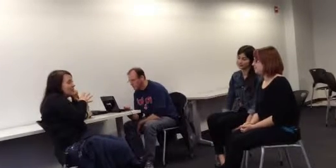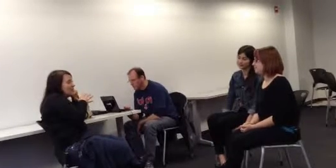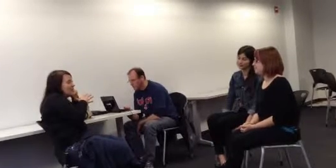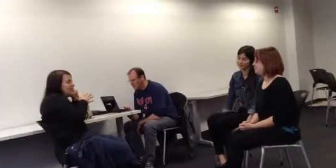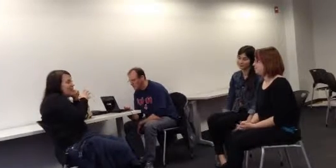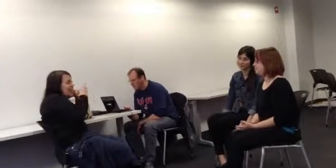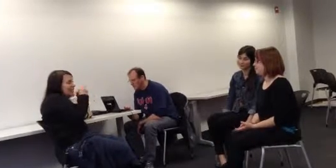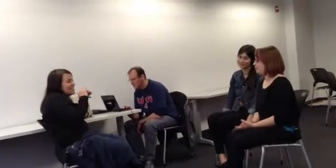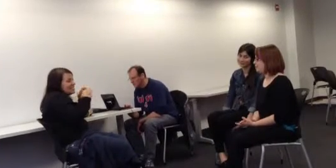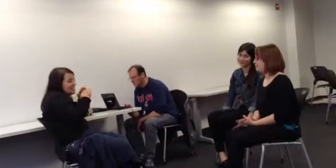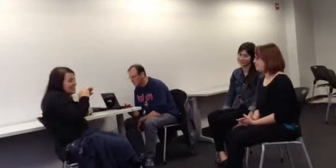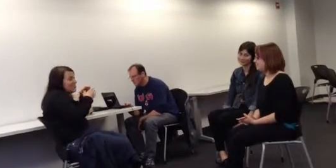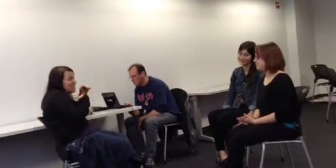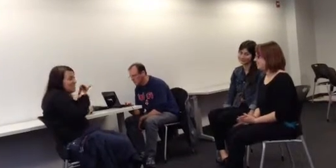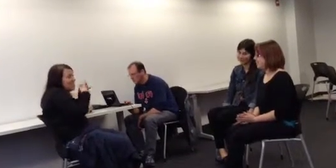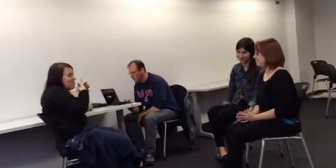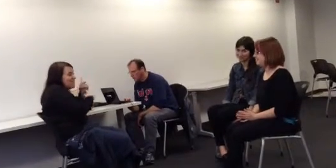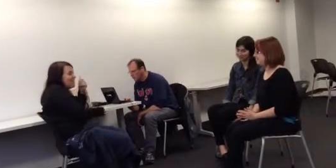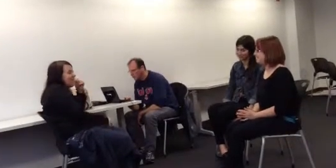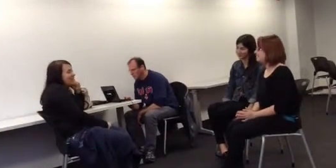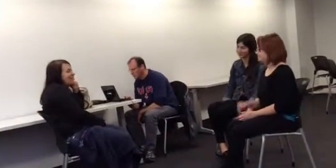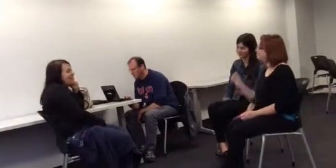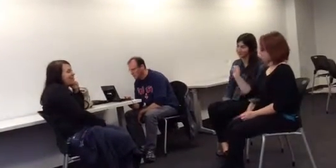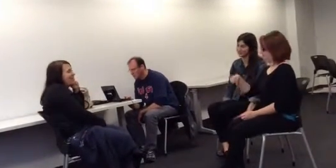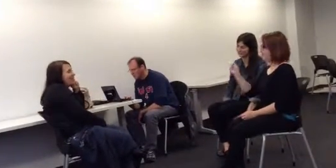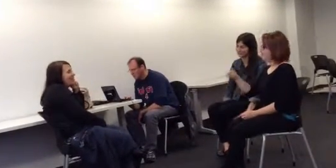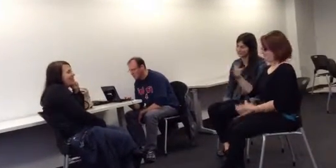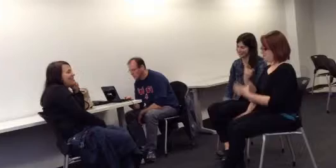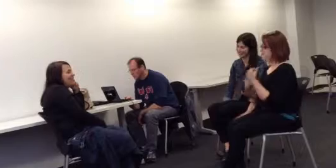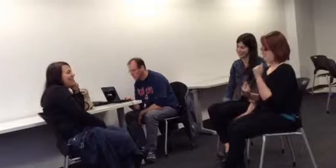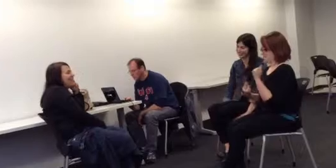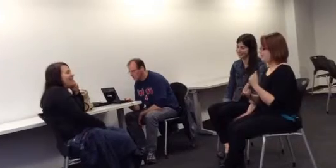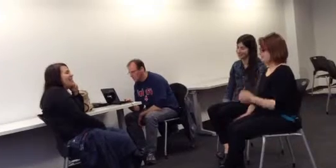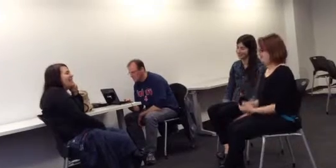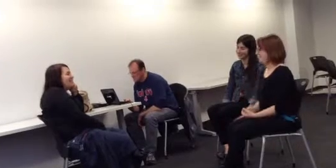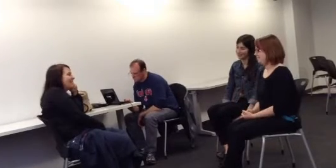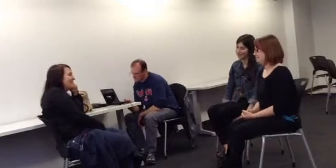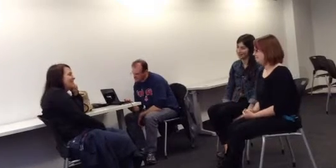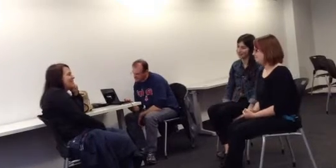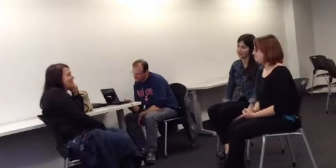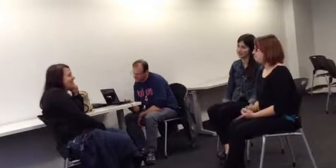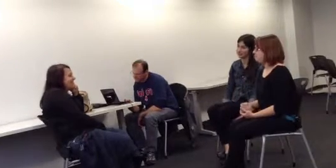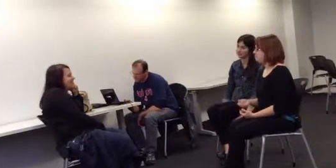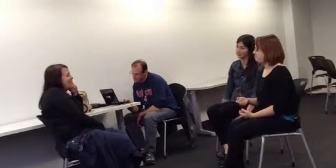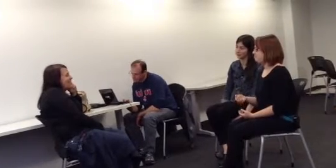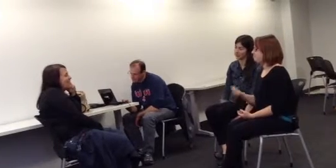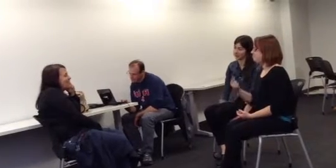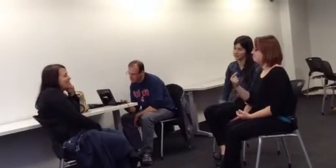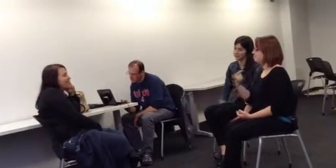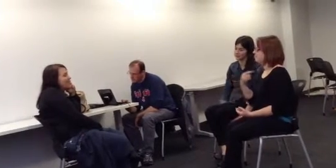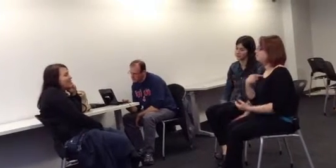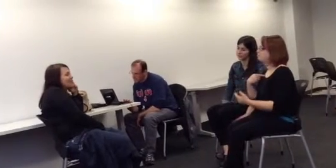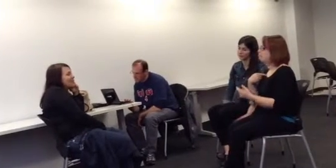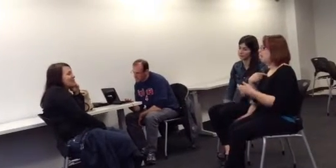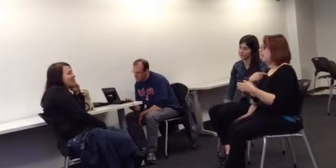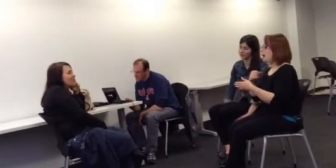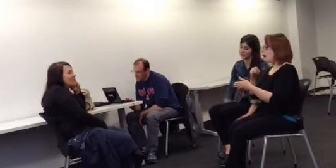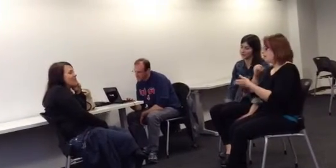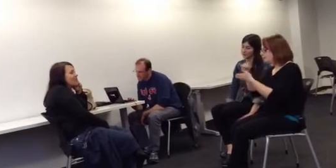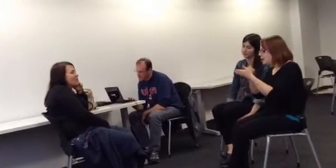So you like farms and cities? I do, yeah. I made a lot of art that had to do with